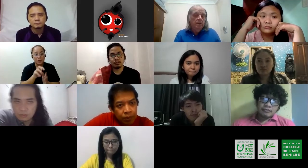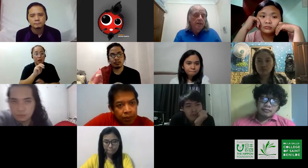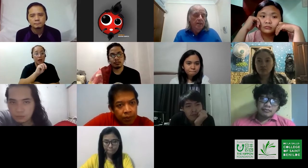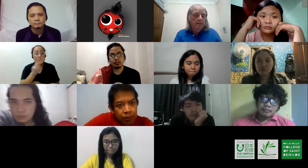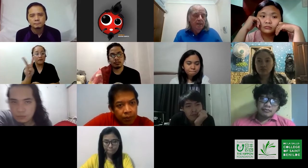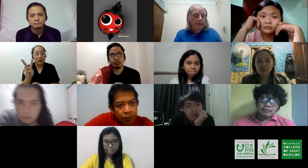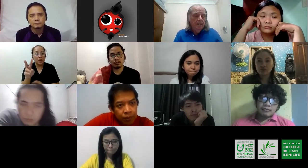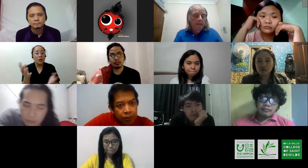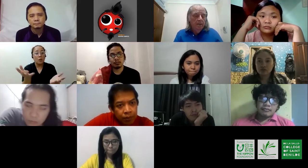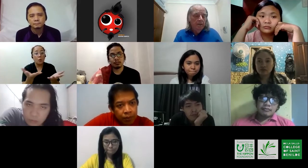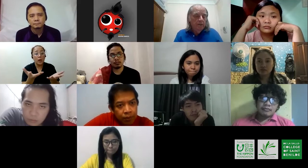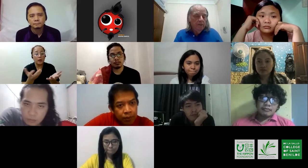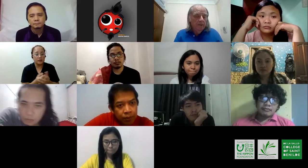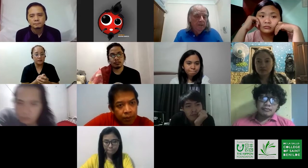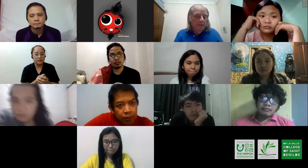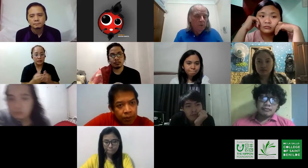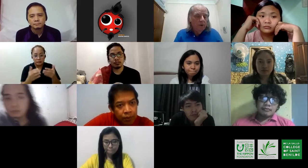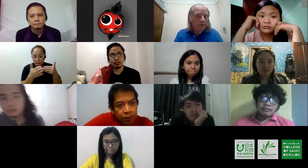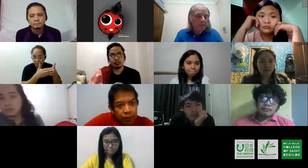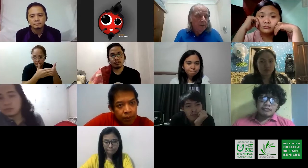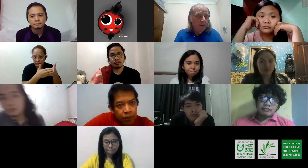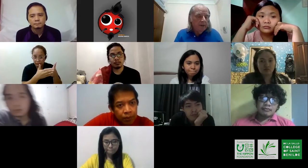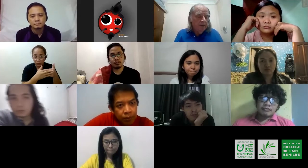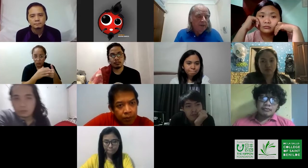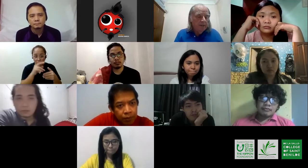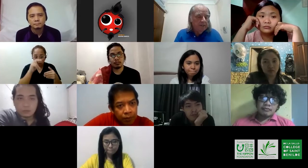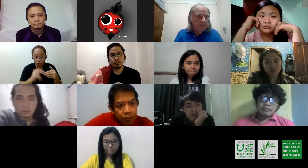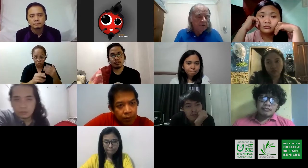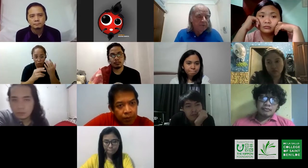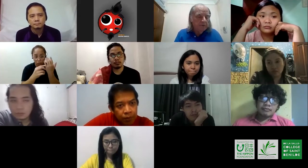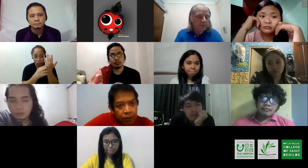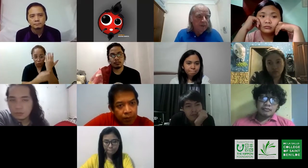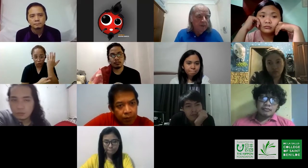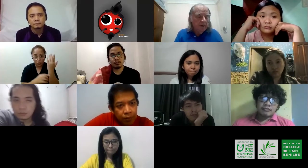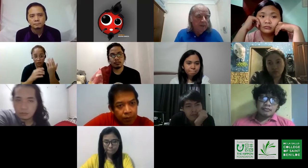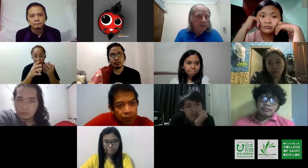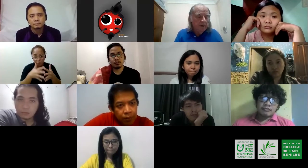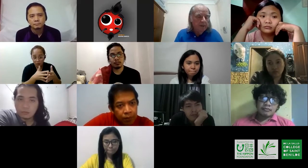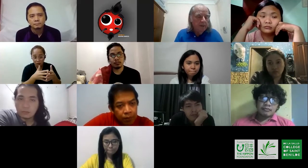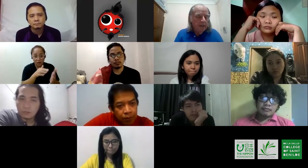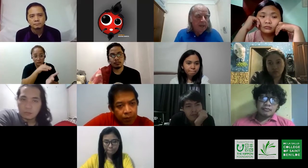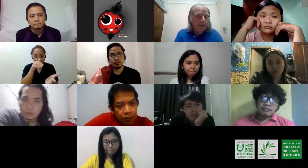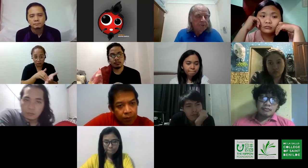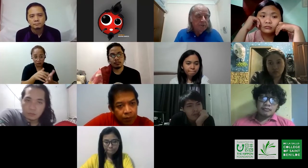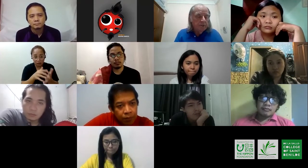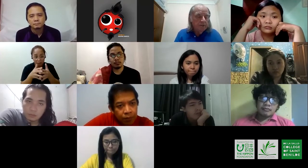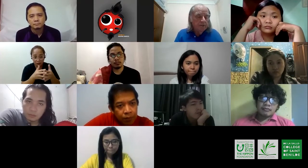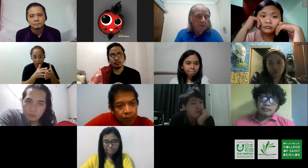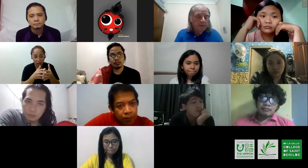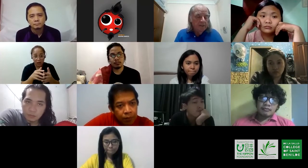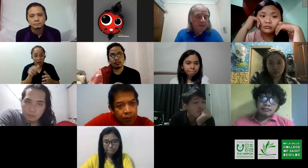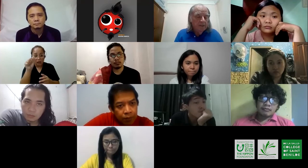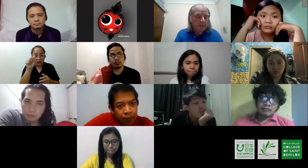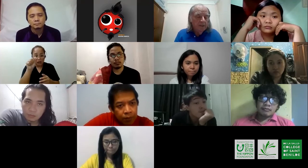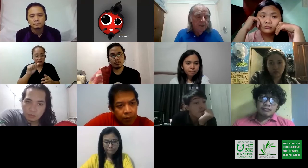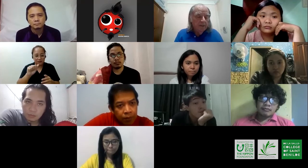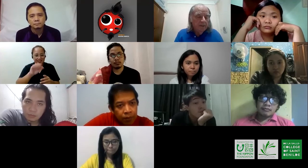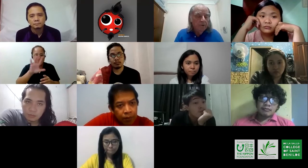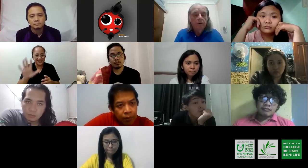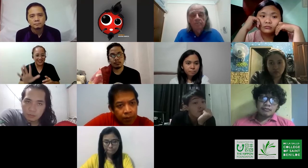located near North America, Central America, Asia, Europe?